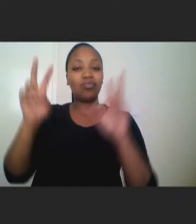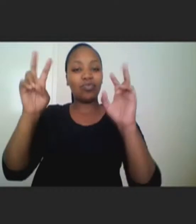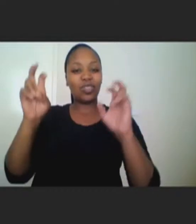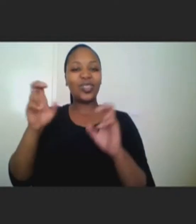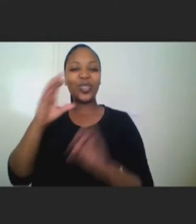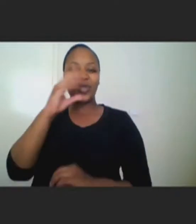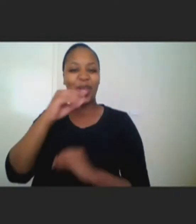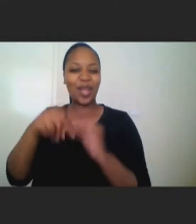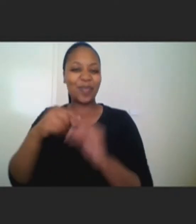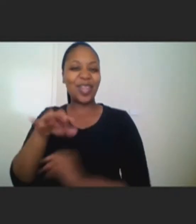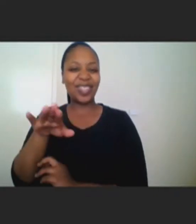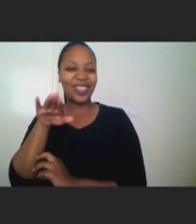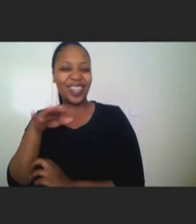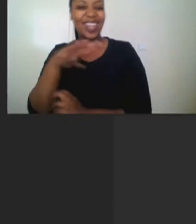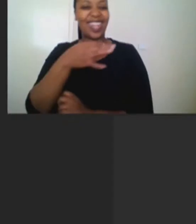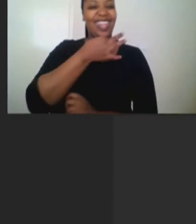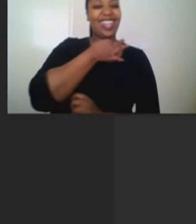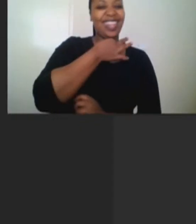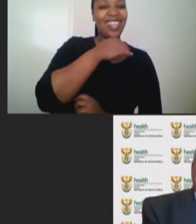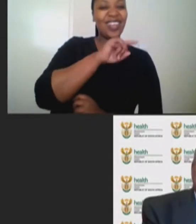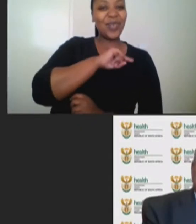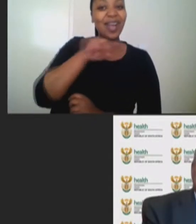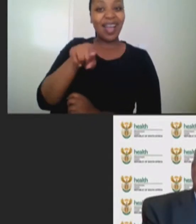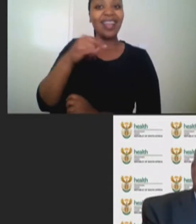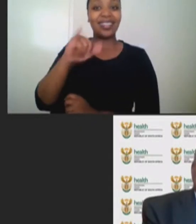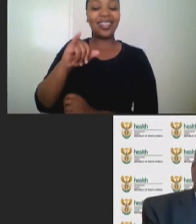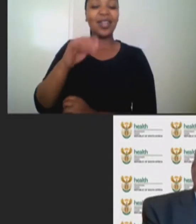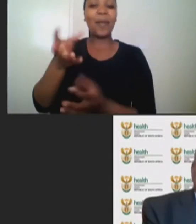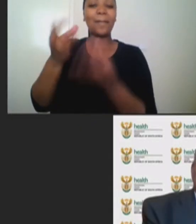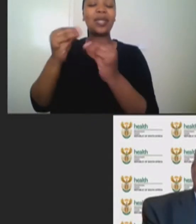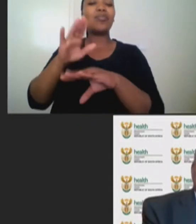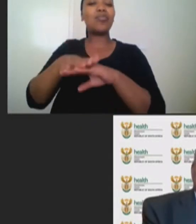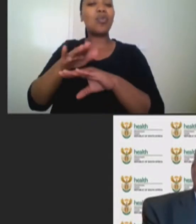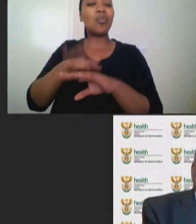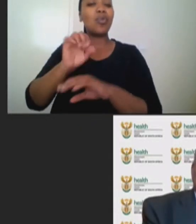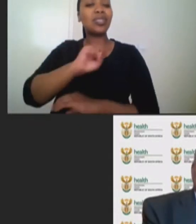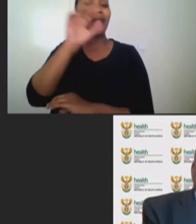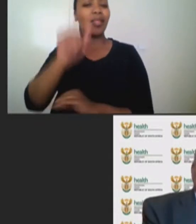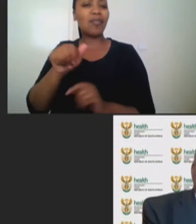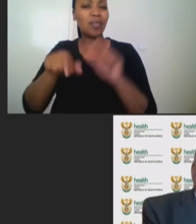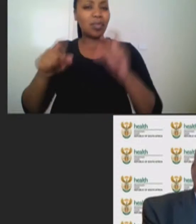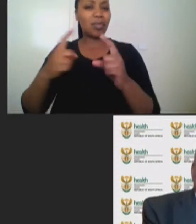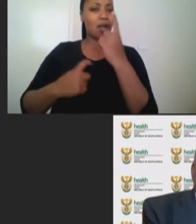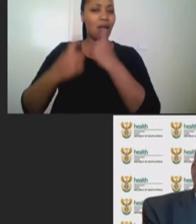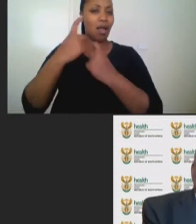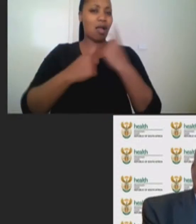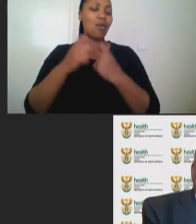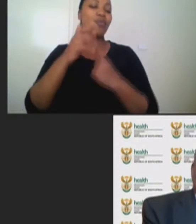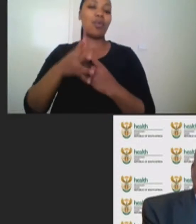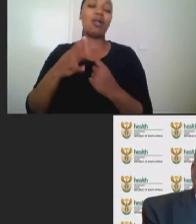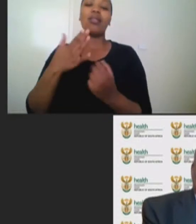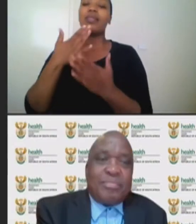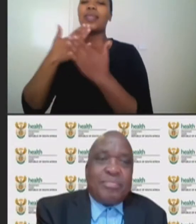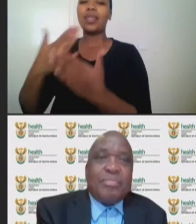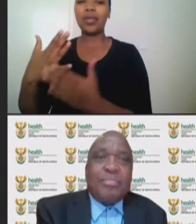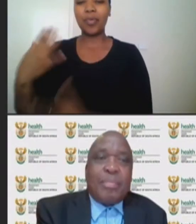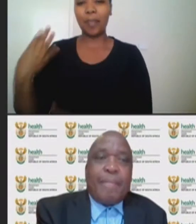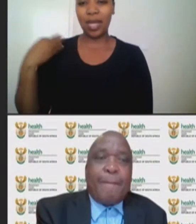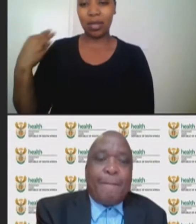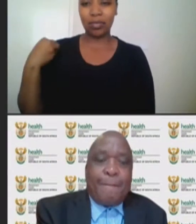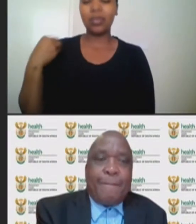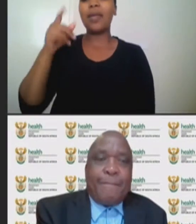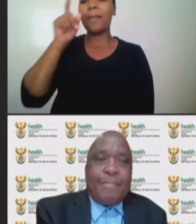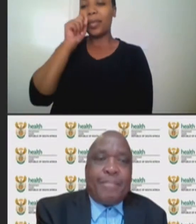and English, because you are still going to get more South Africans who are asking about this thing. Thank you very much, Minister. And thank you, Mr. Foster. Back to